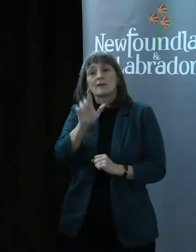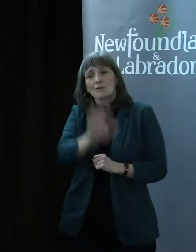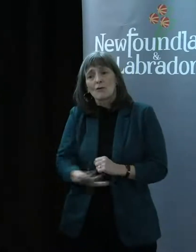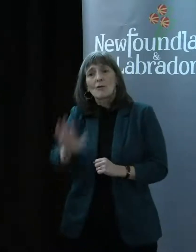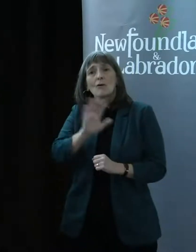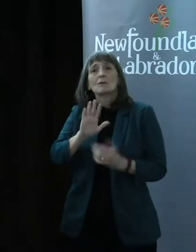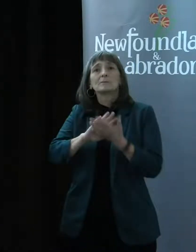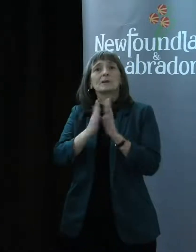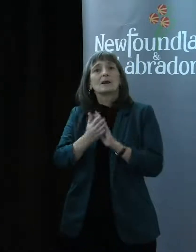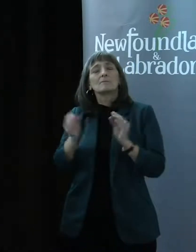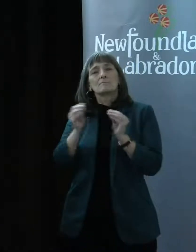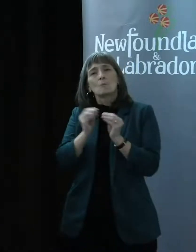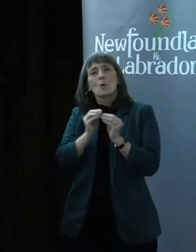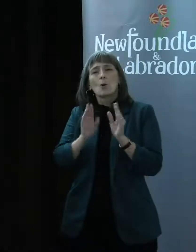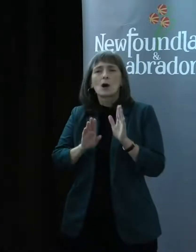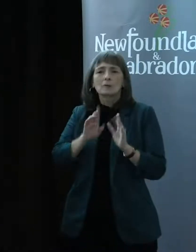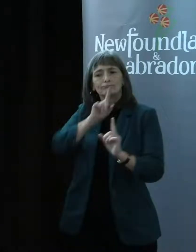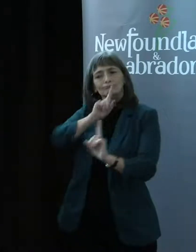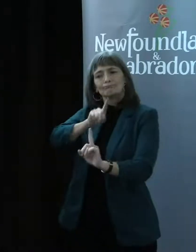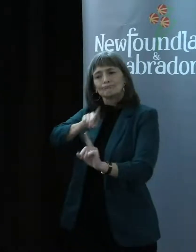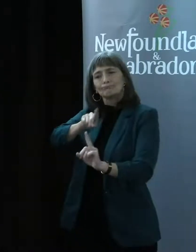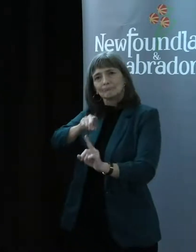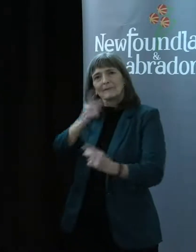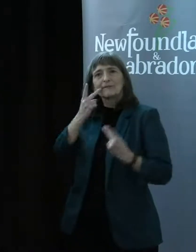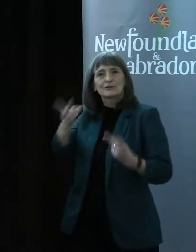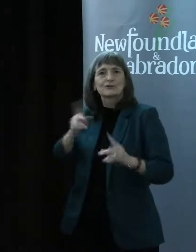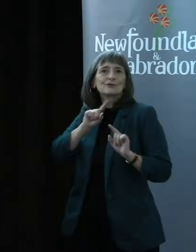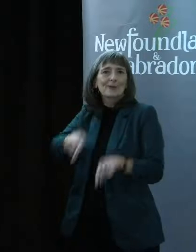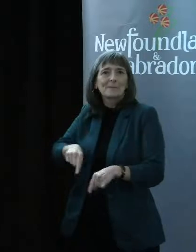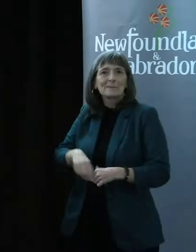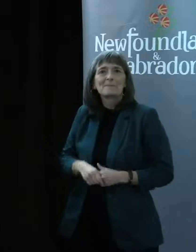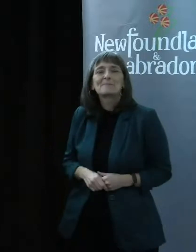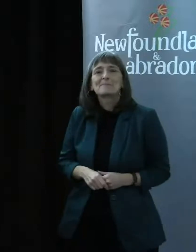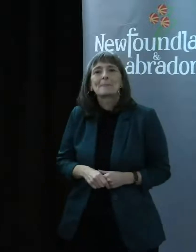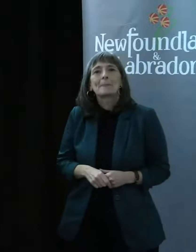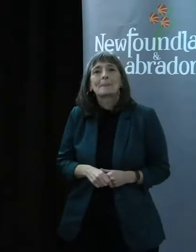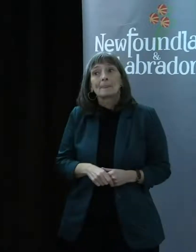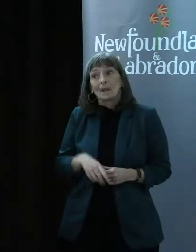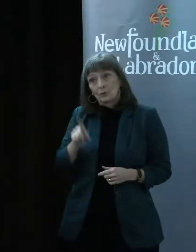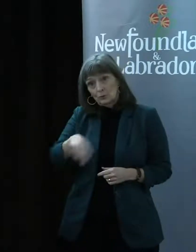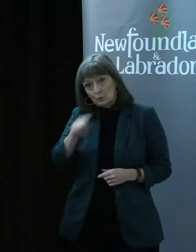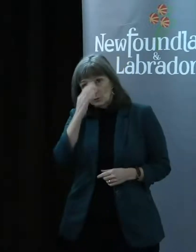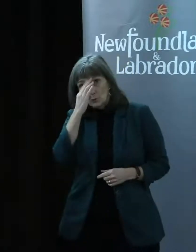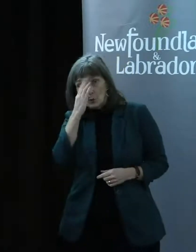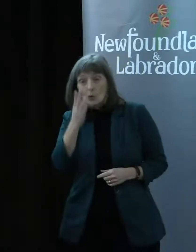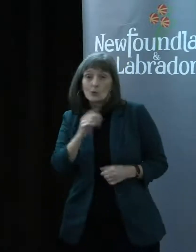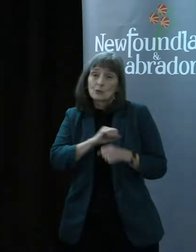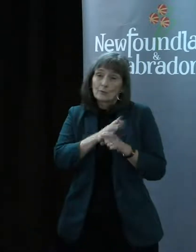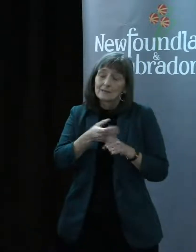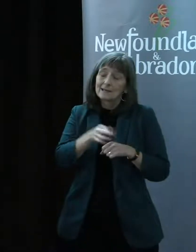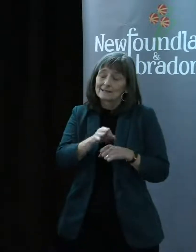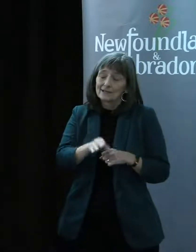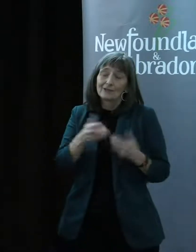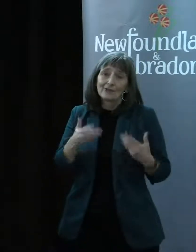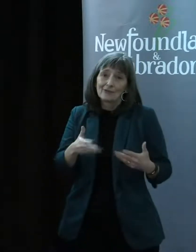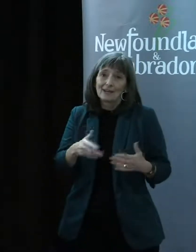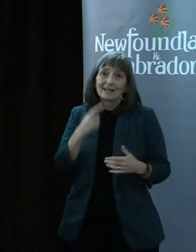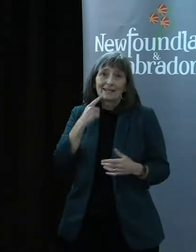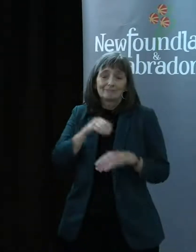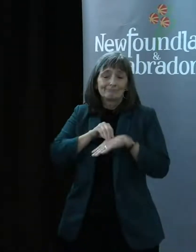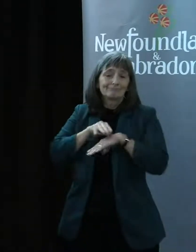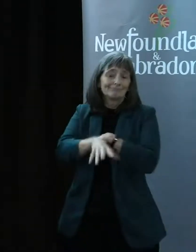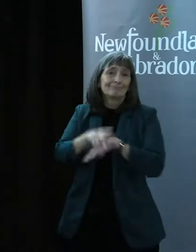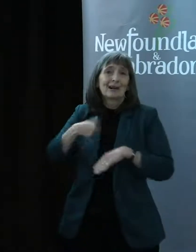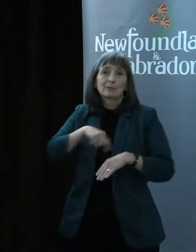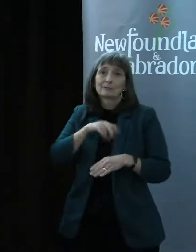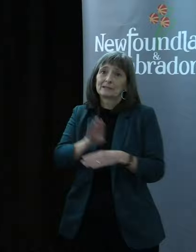Labrador into a thriving tourism destination. No one here needs to be reminded of the effects of COVID-19 and what it's done